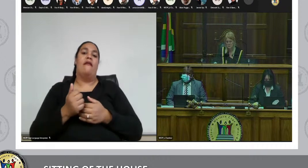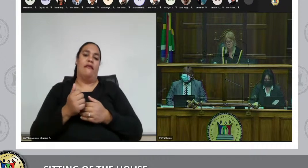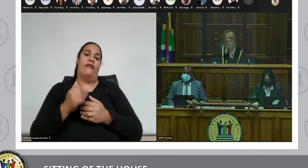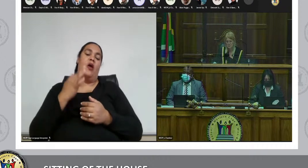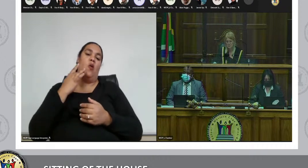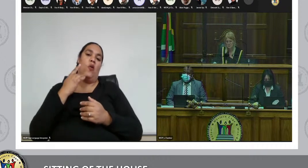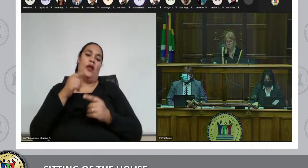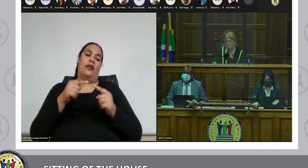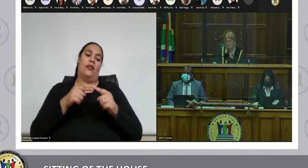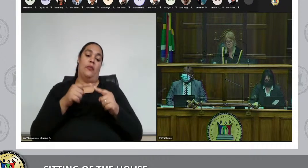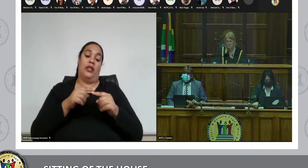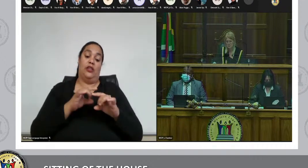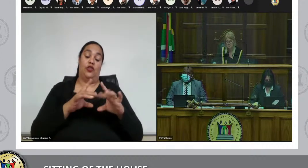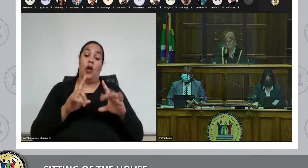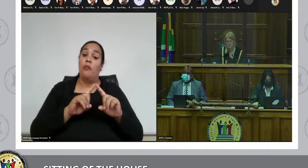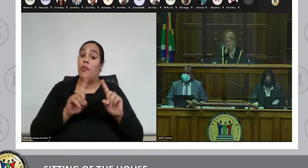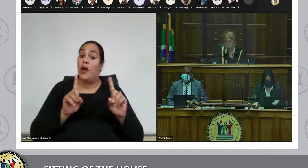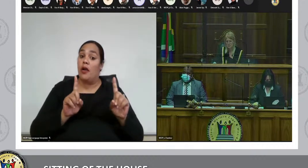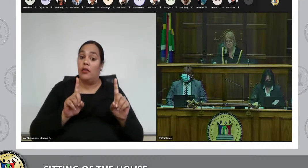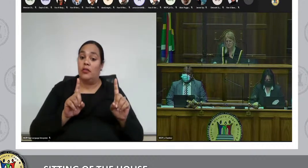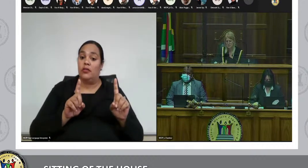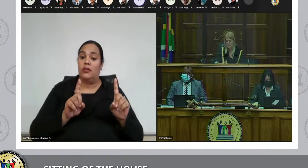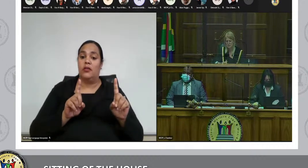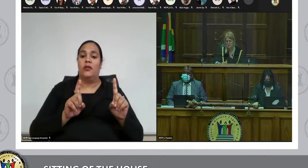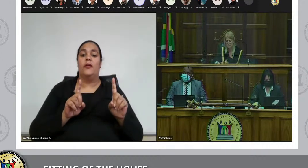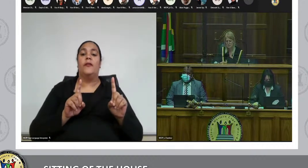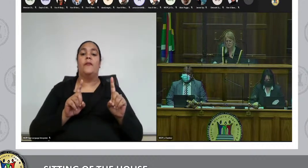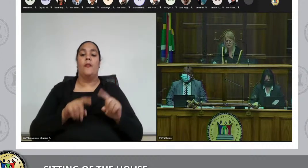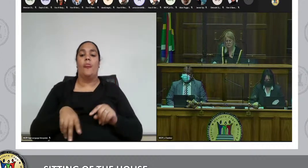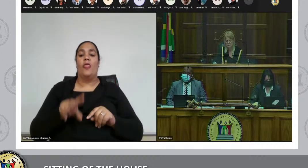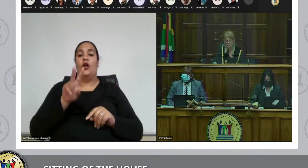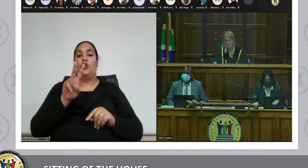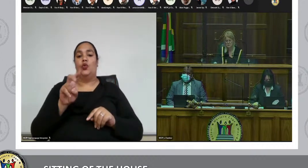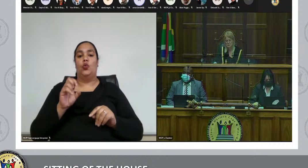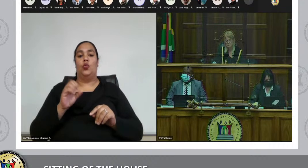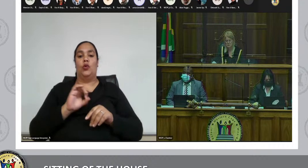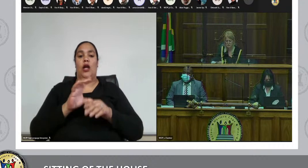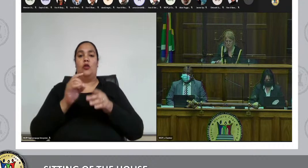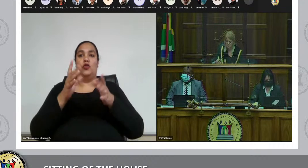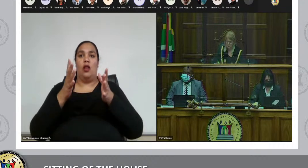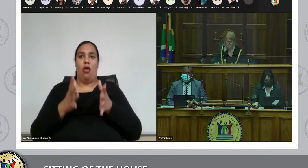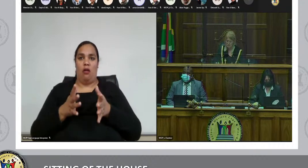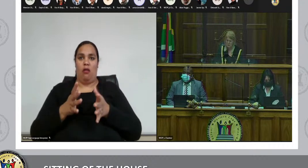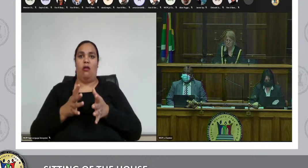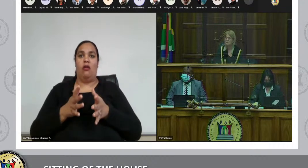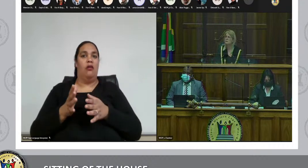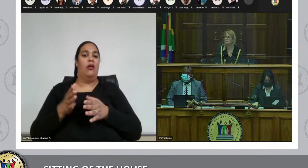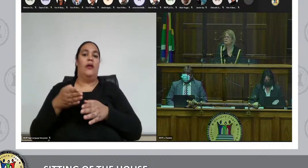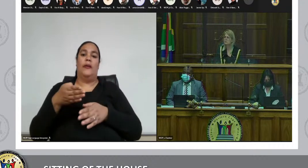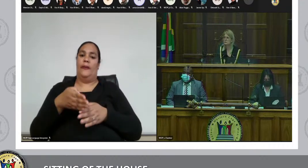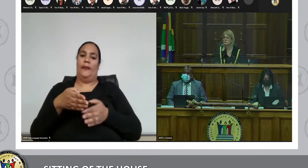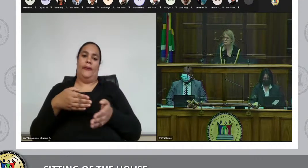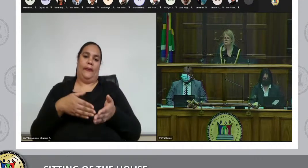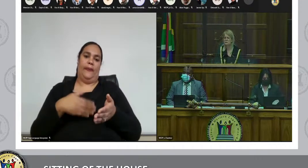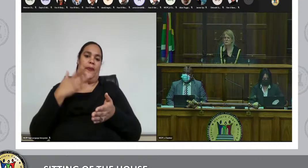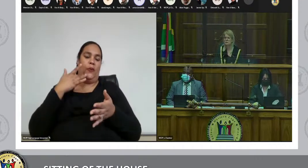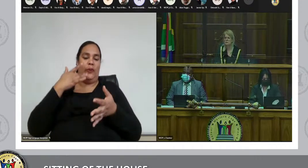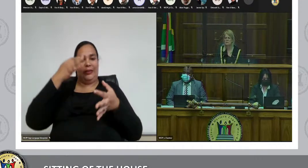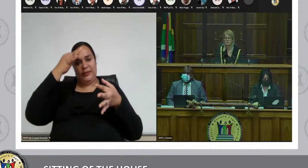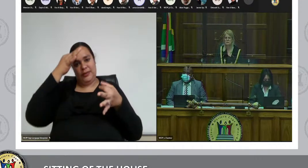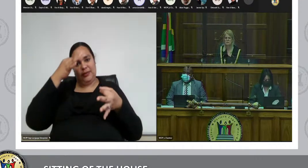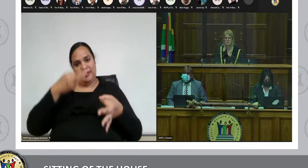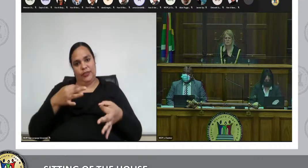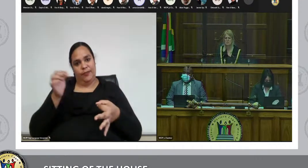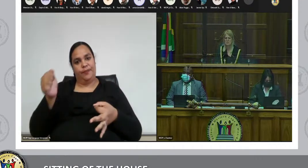the meeting, but that 2 councillors were not present when the decision on